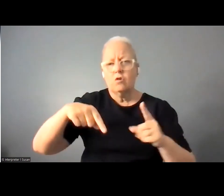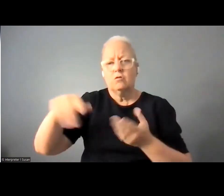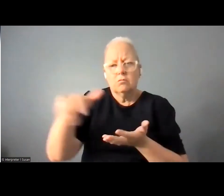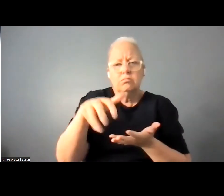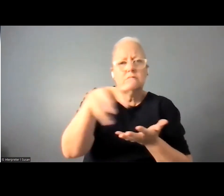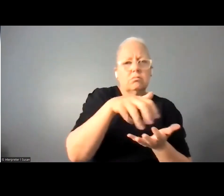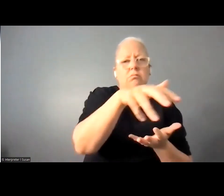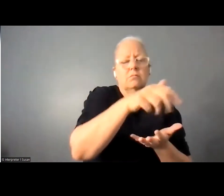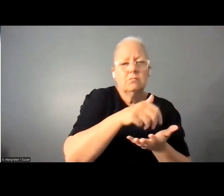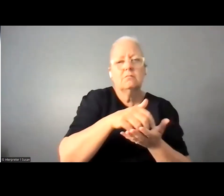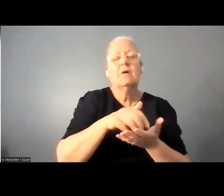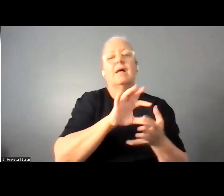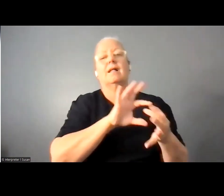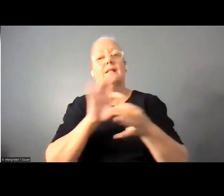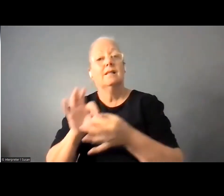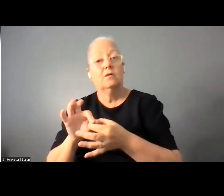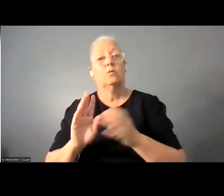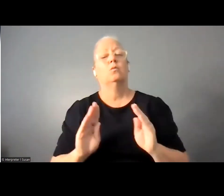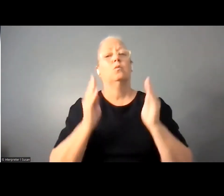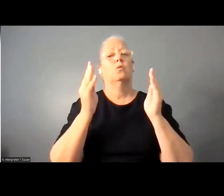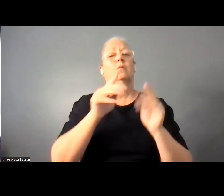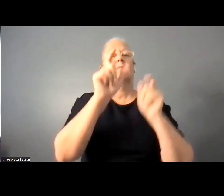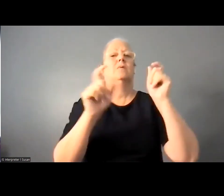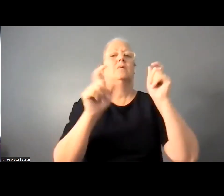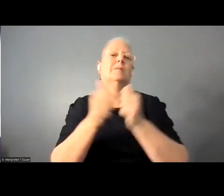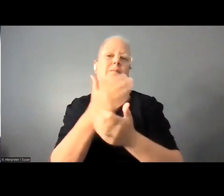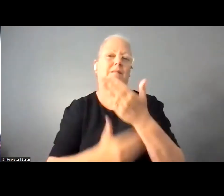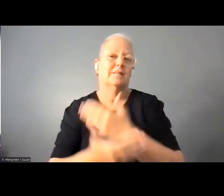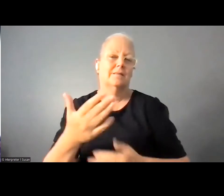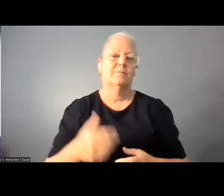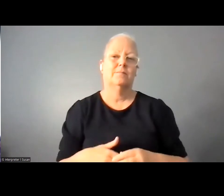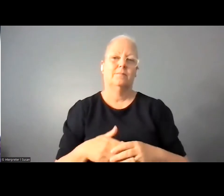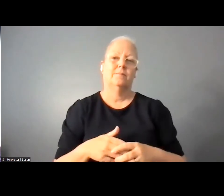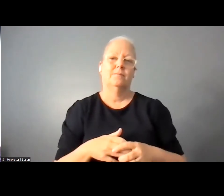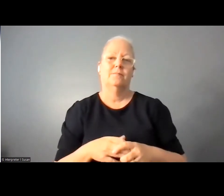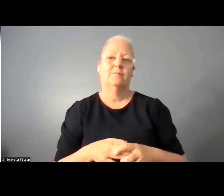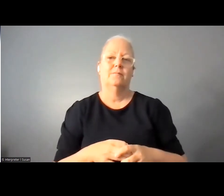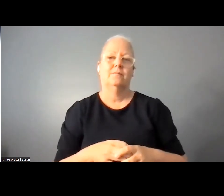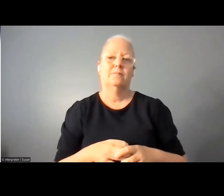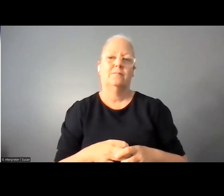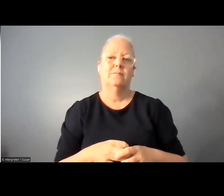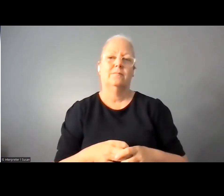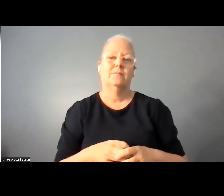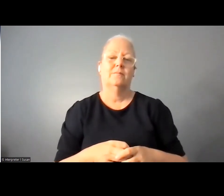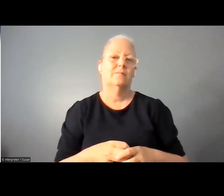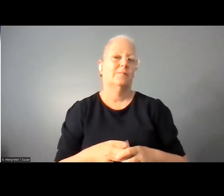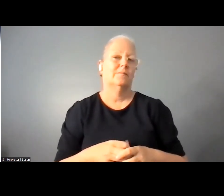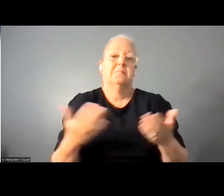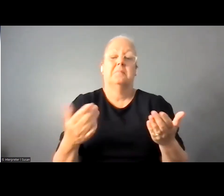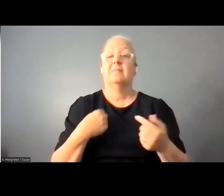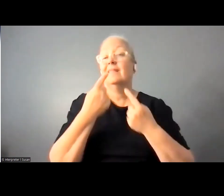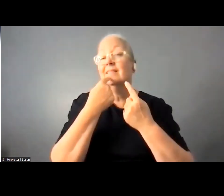comes to young persons with disabilities. So really, again, just emphasizing the fact